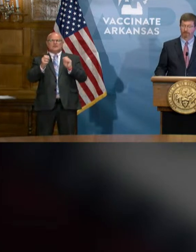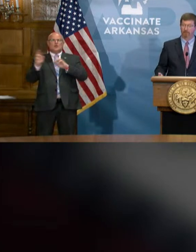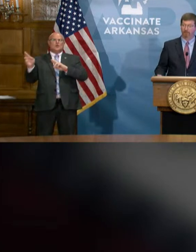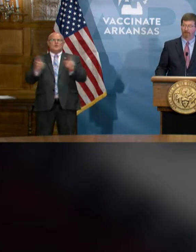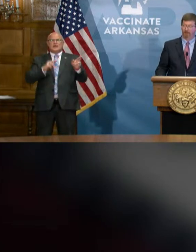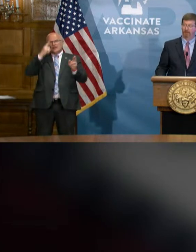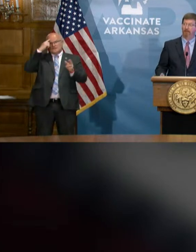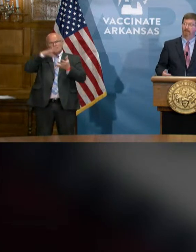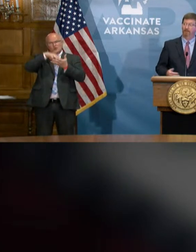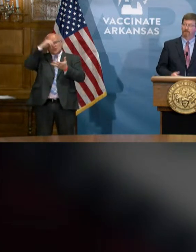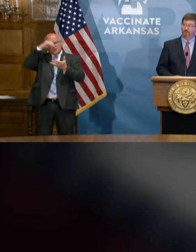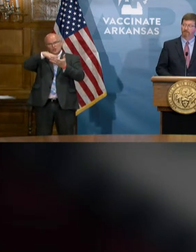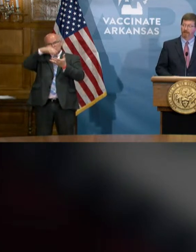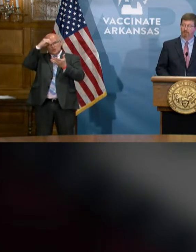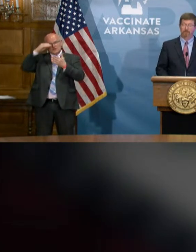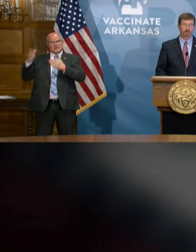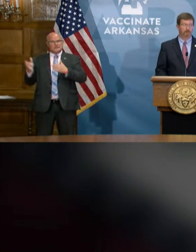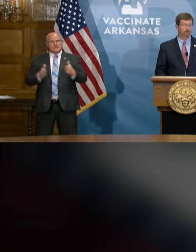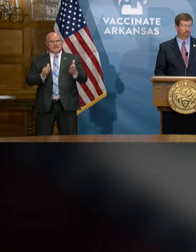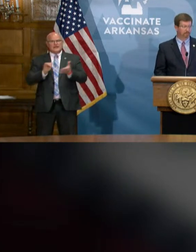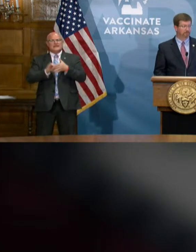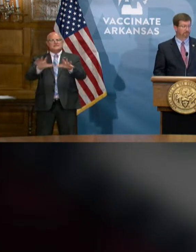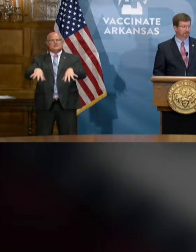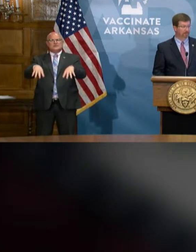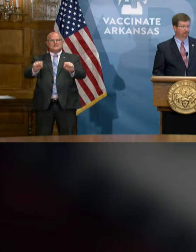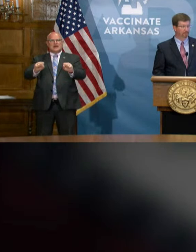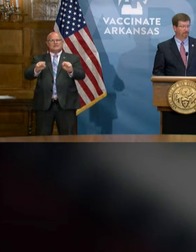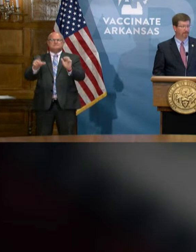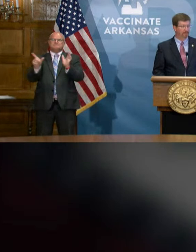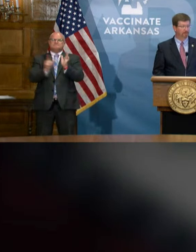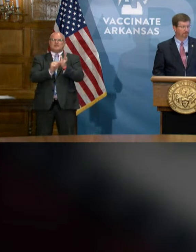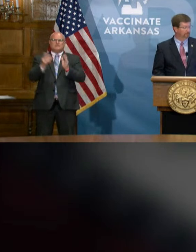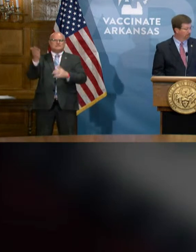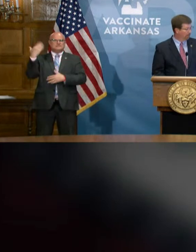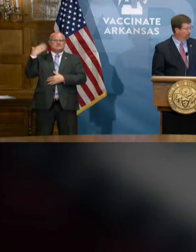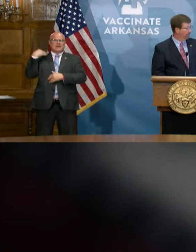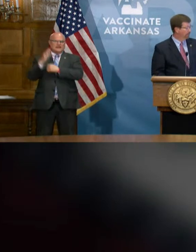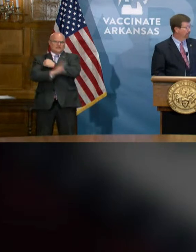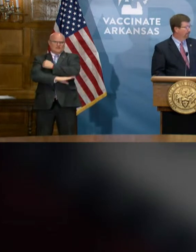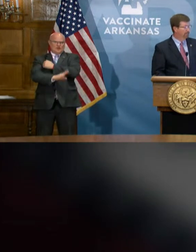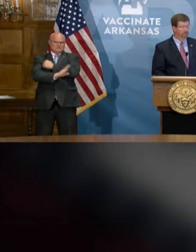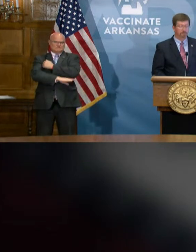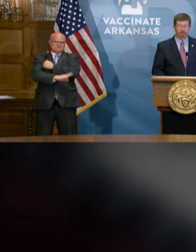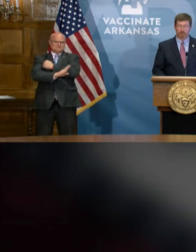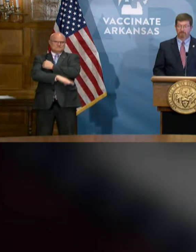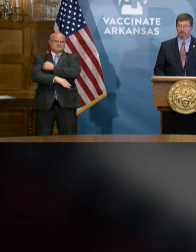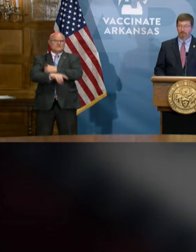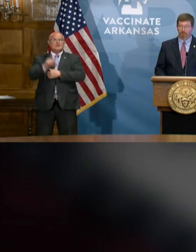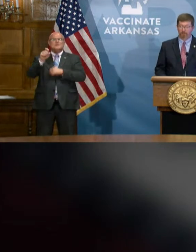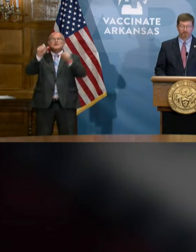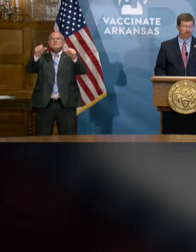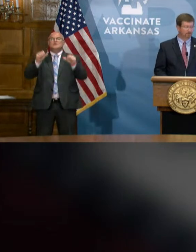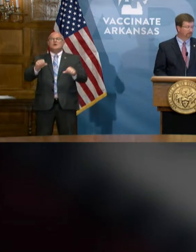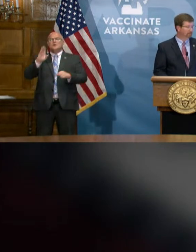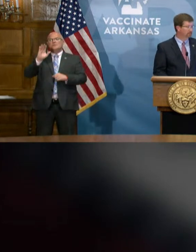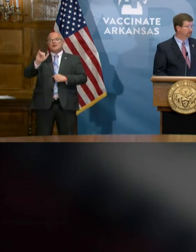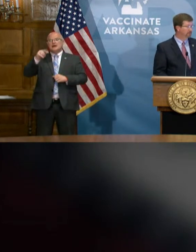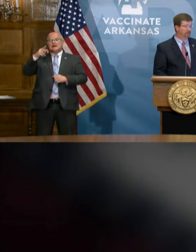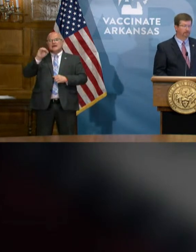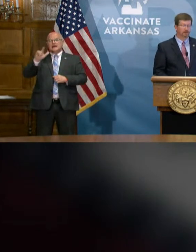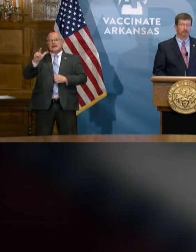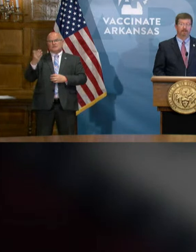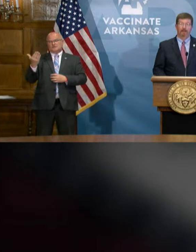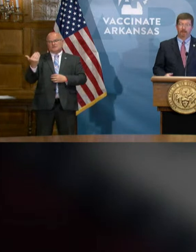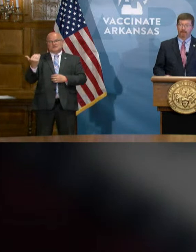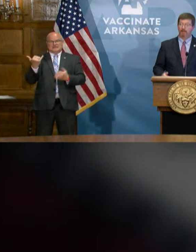Ready for Learning plan that you adopted and published back in the fall. It must be posted by April 15th of